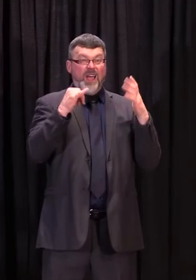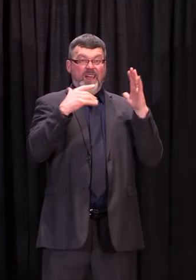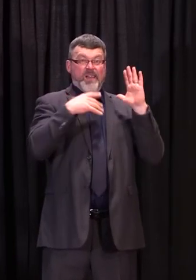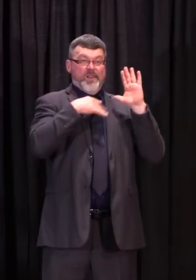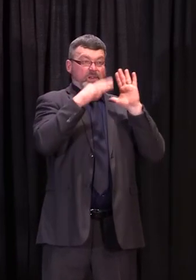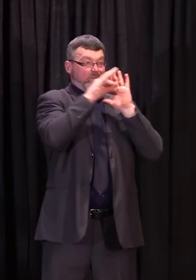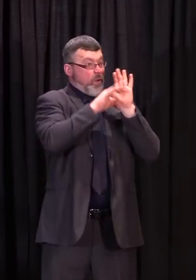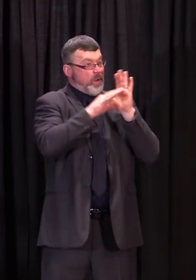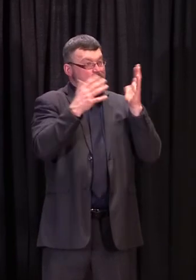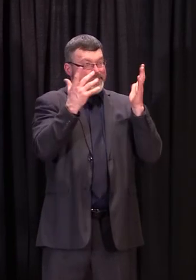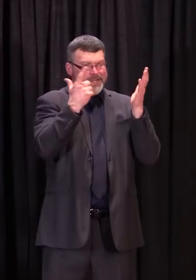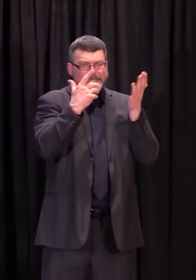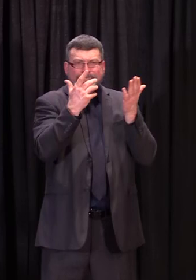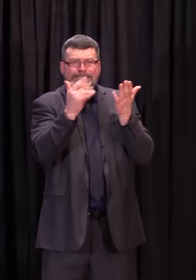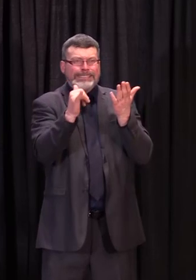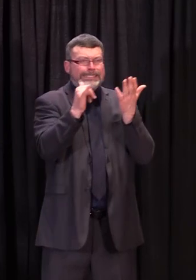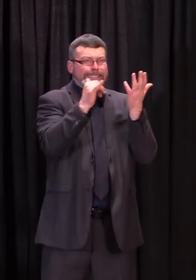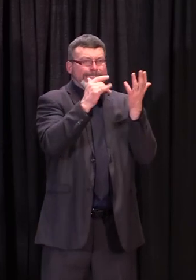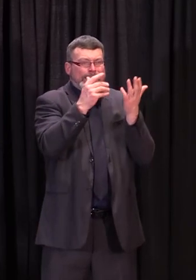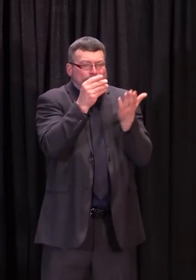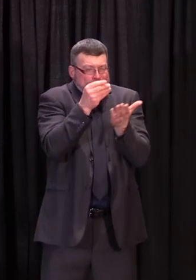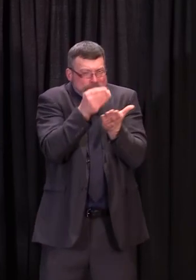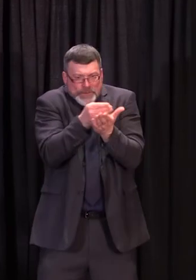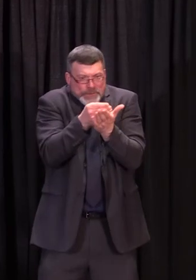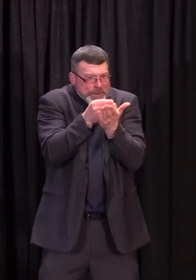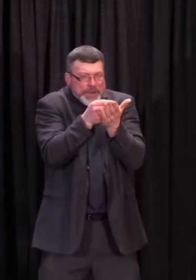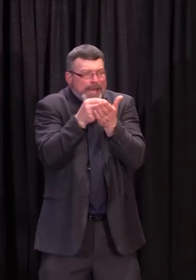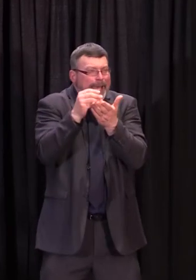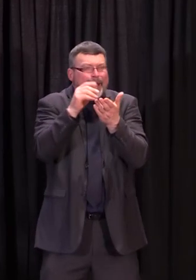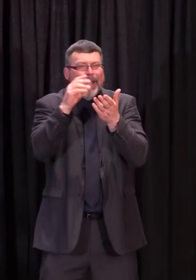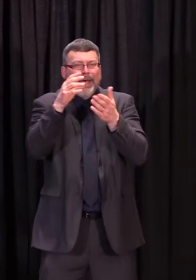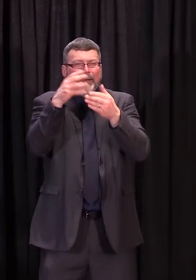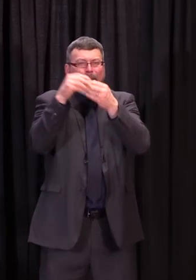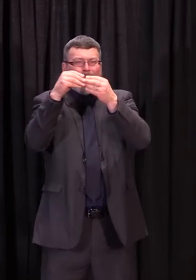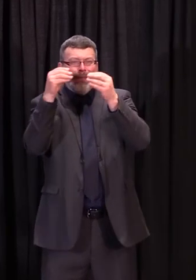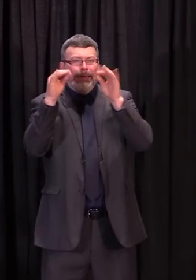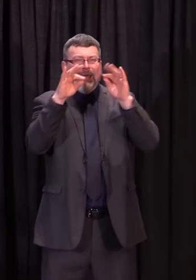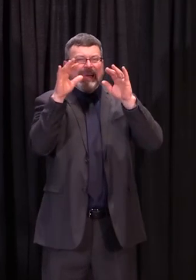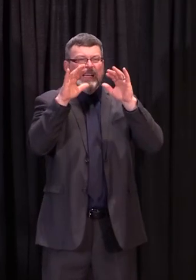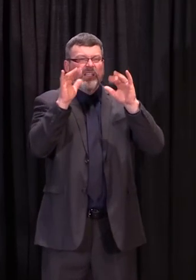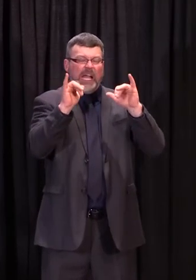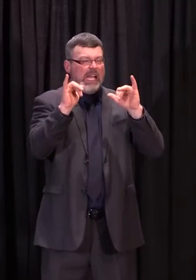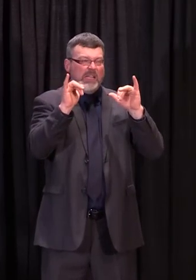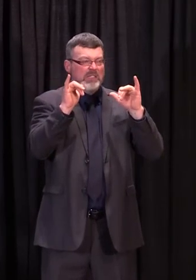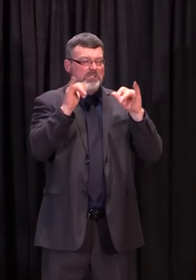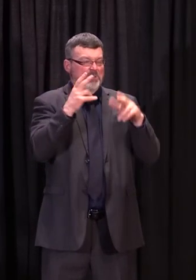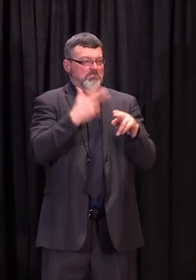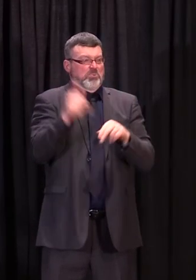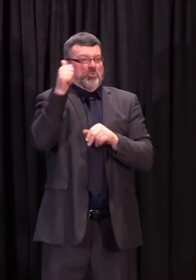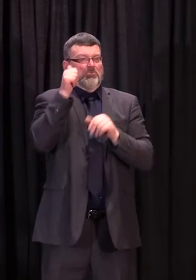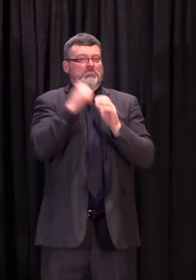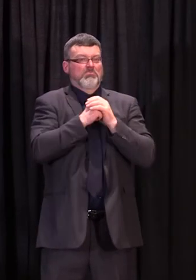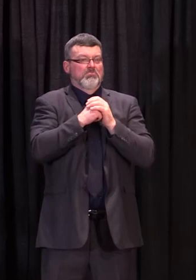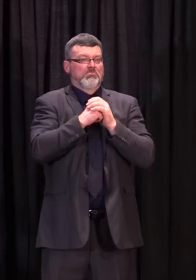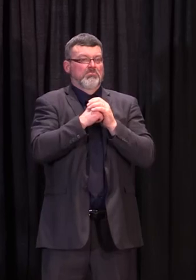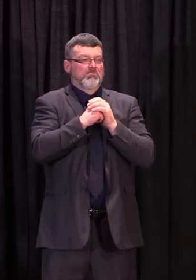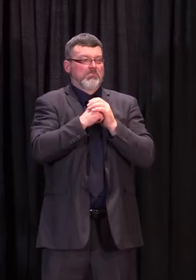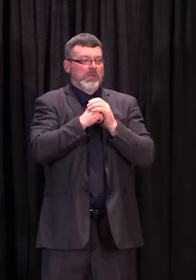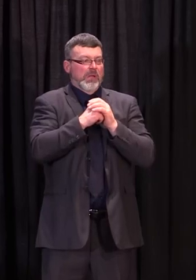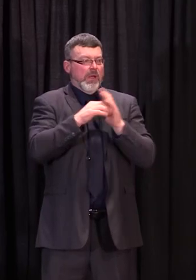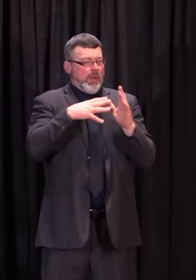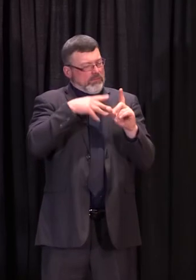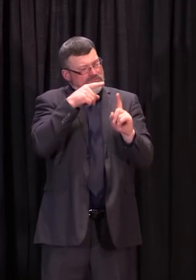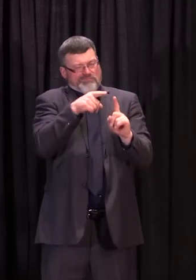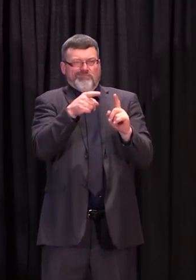per billion, in which case it might be the shortest, let me conclude by bringing us back to where we